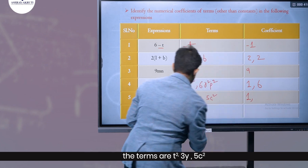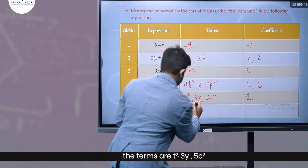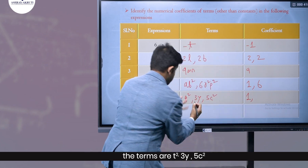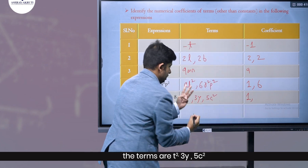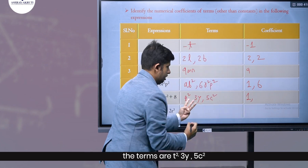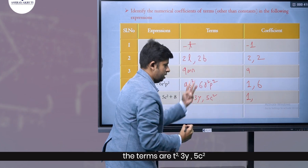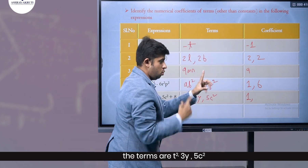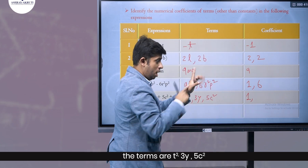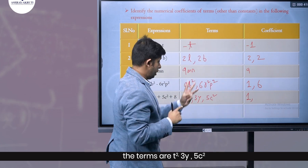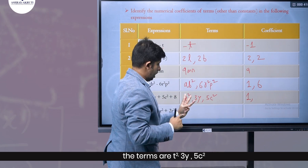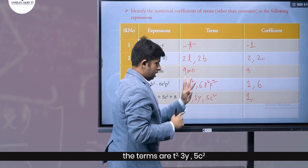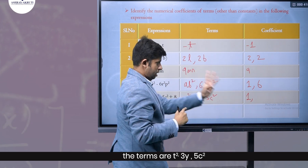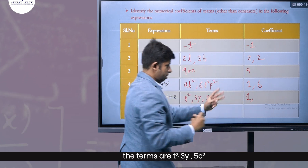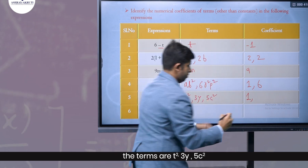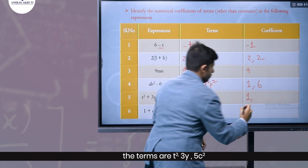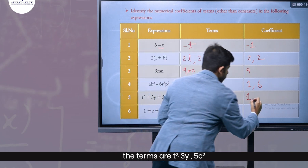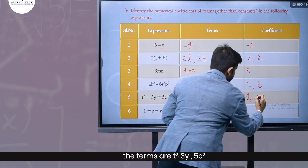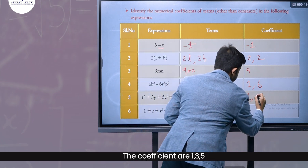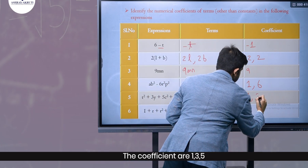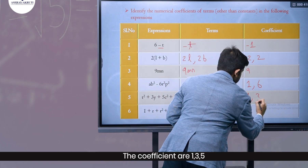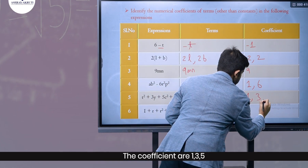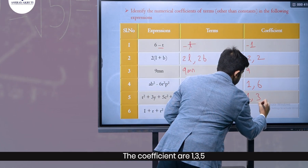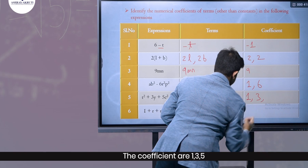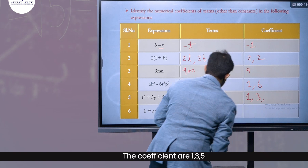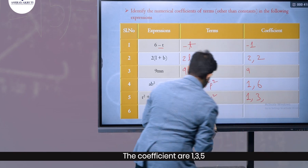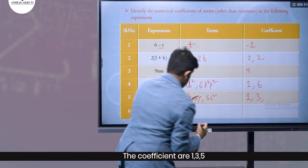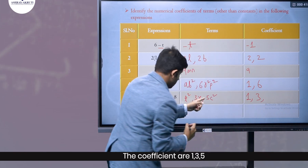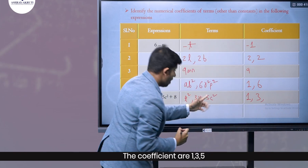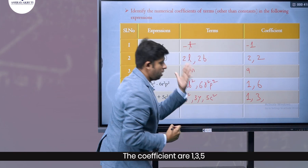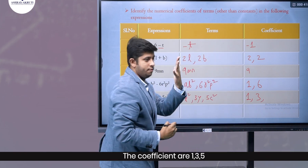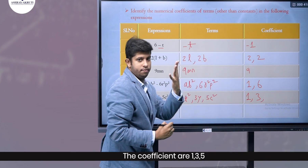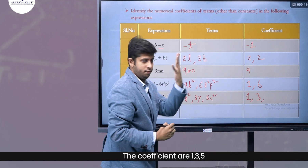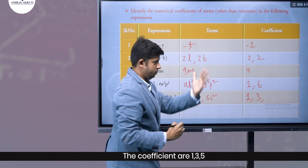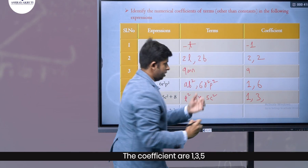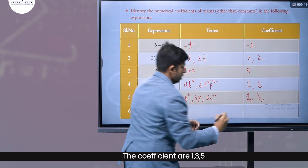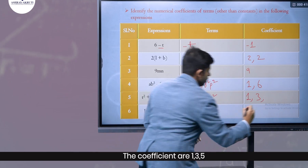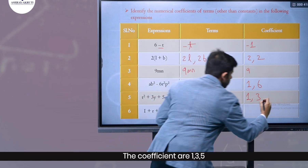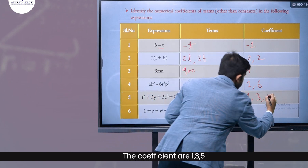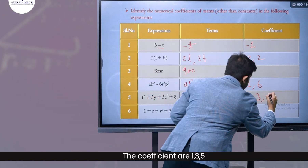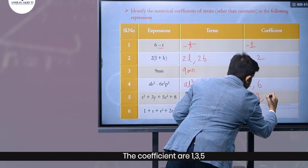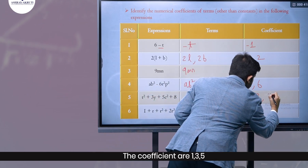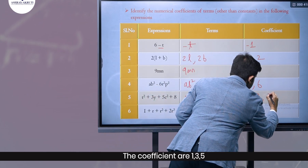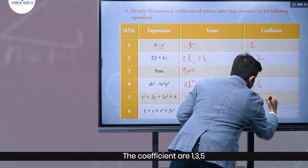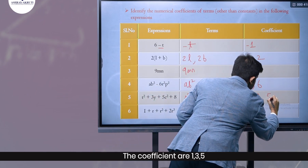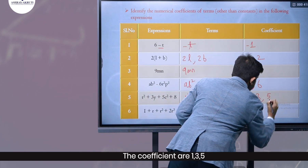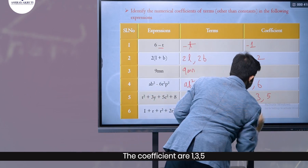3y, 5c square. The coefficient is 1, 3, 5.